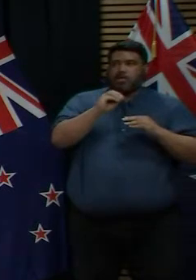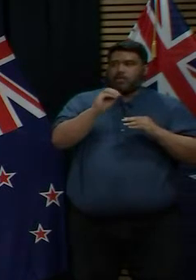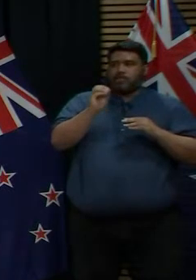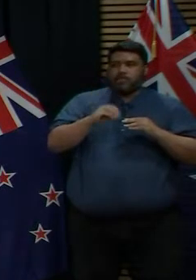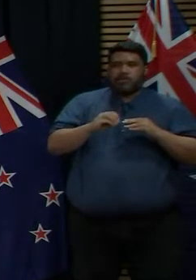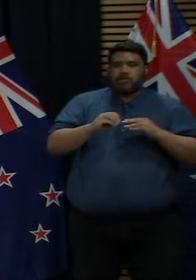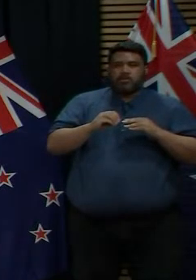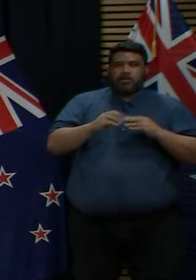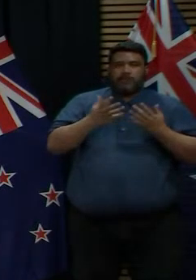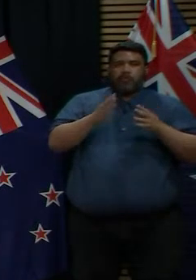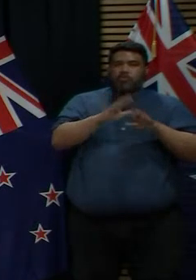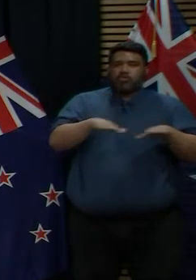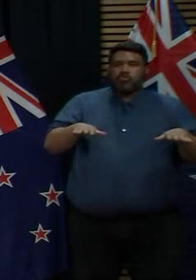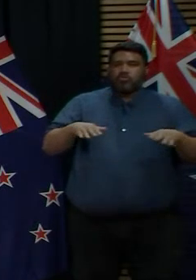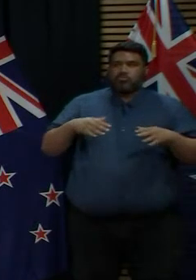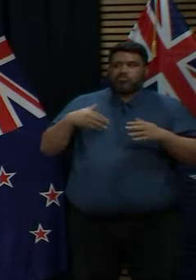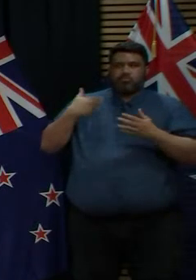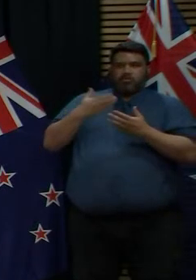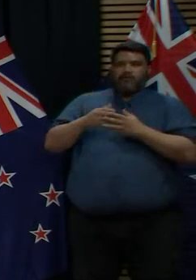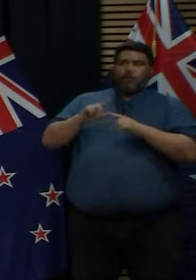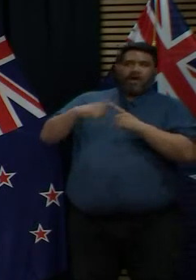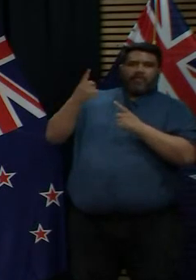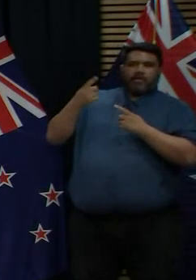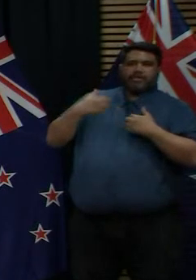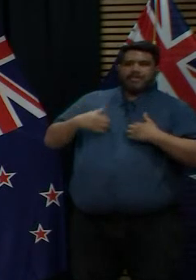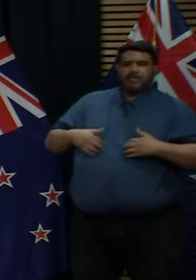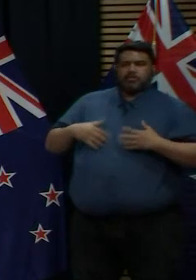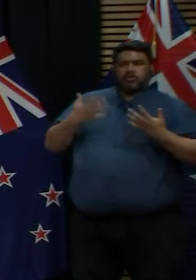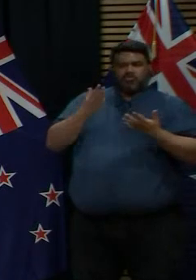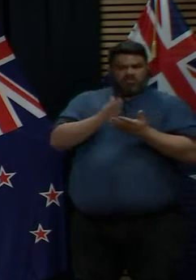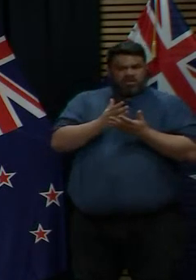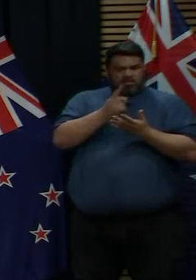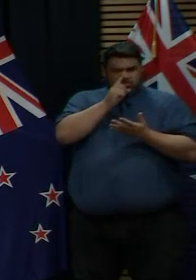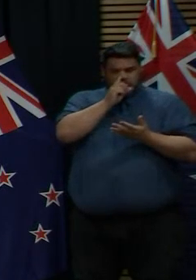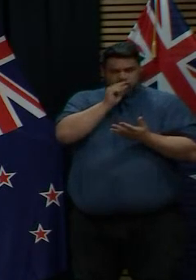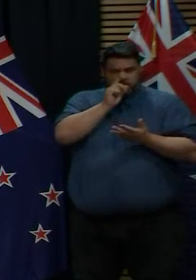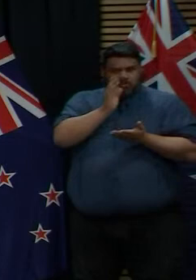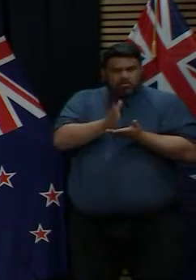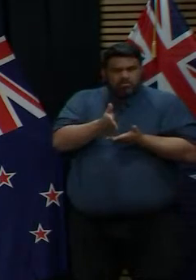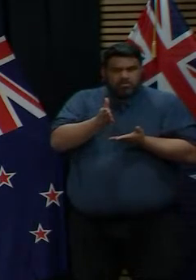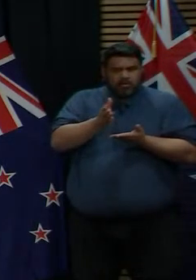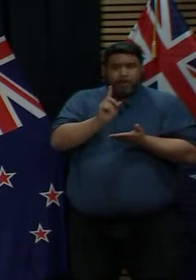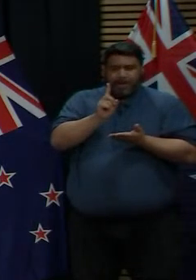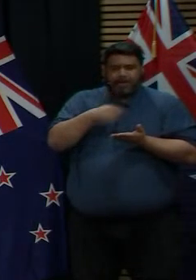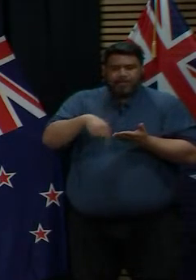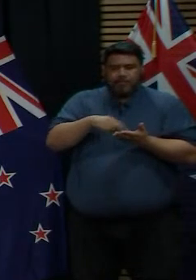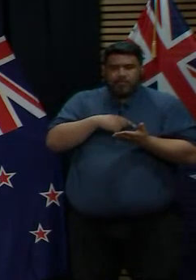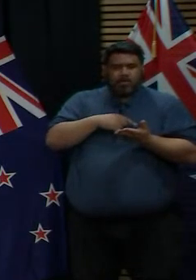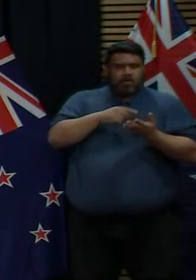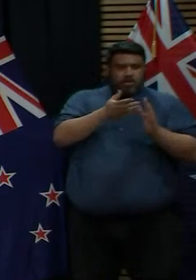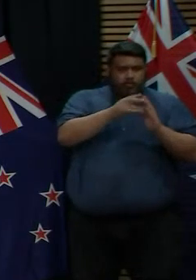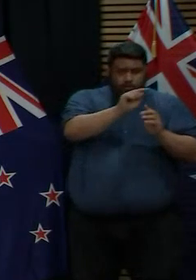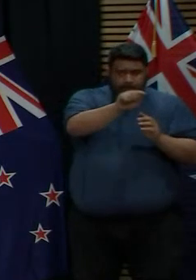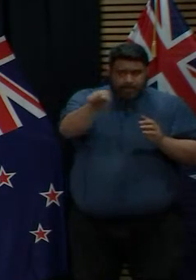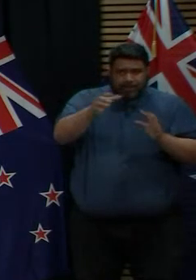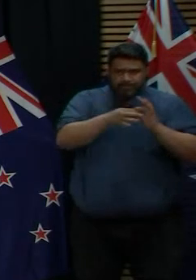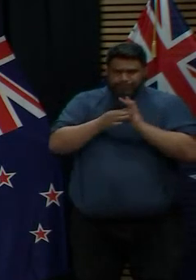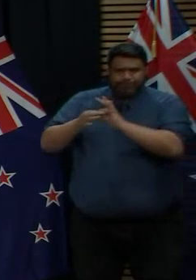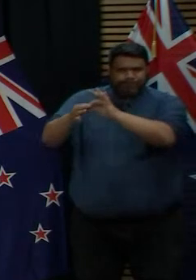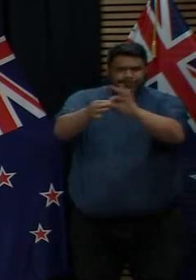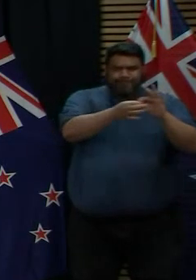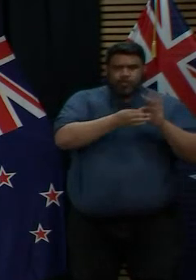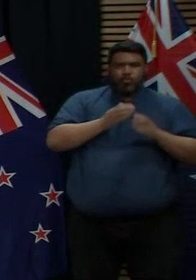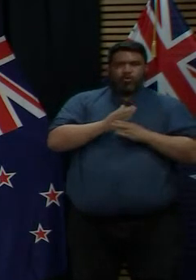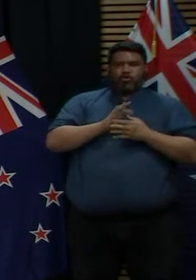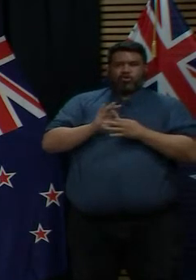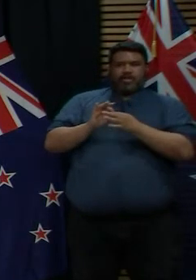couple of years. And so, again, it shows what's possible. And the onus is on us and those communities to make sure we're working together to get those high rates.